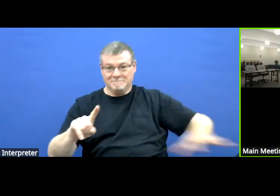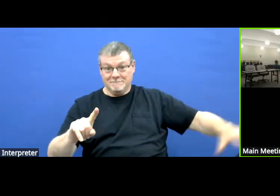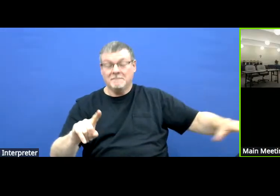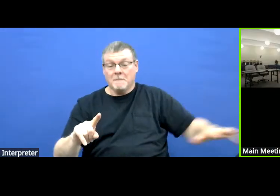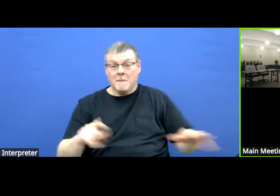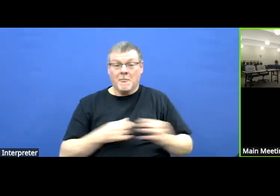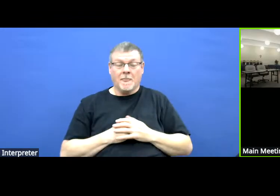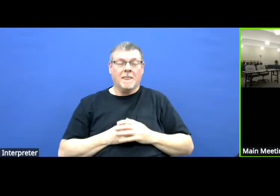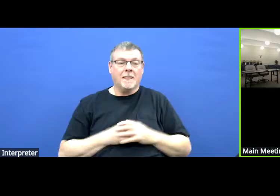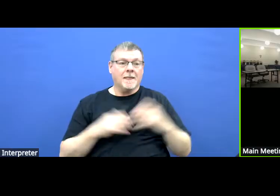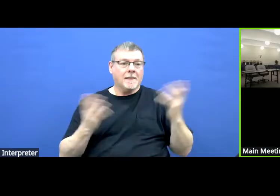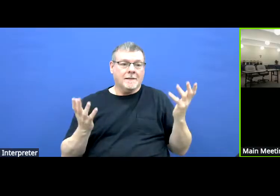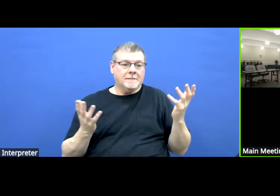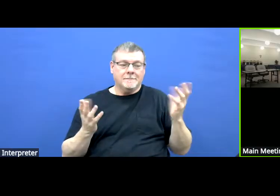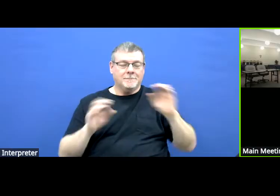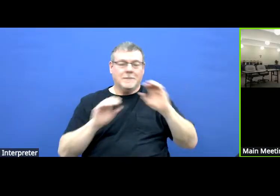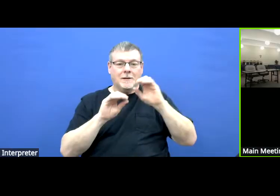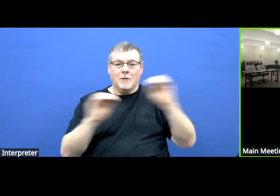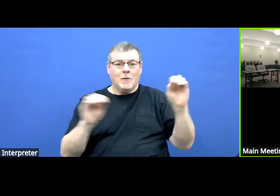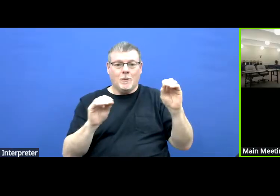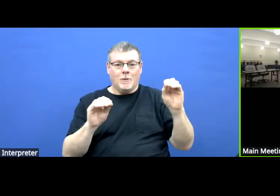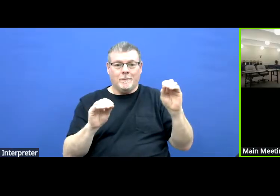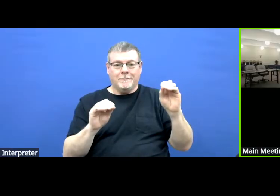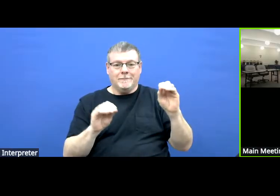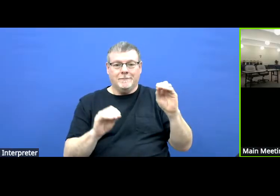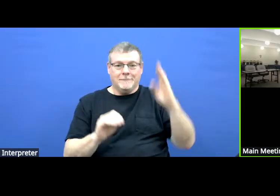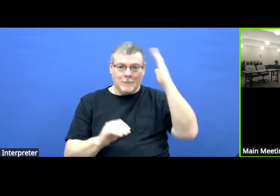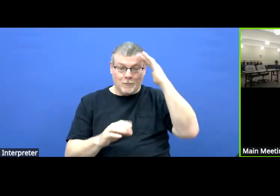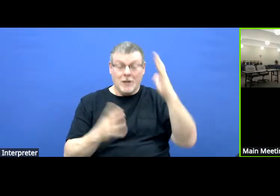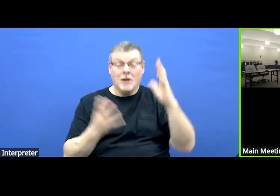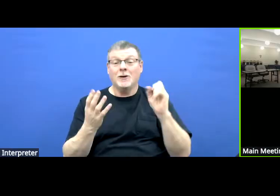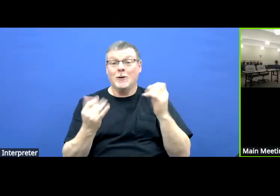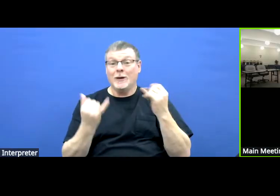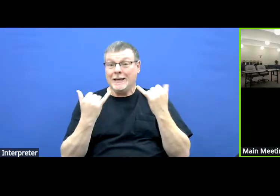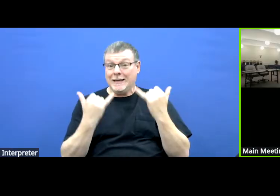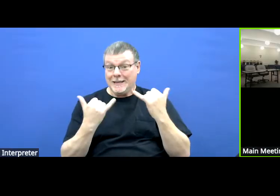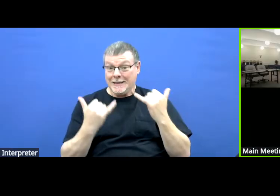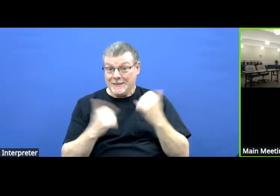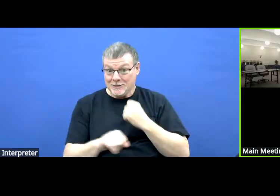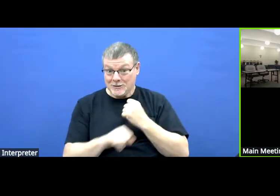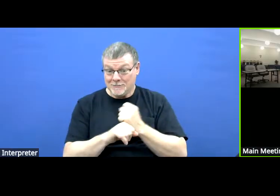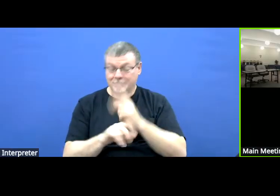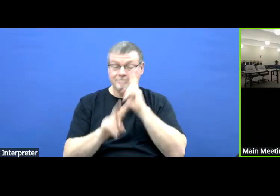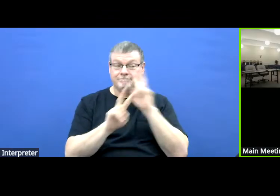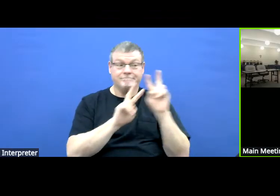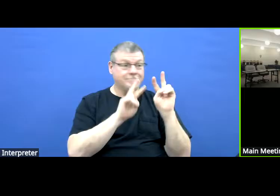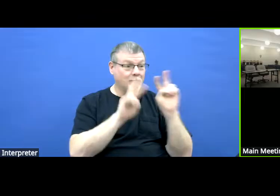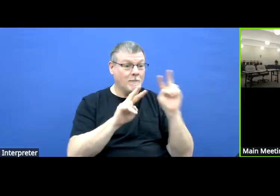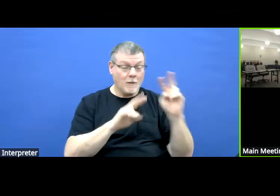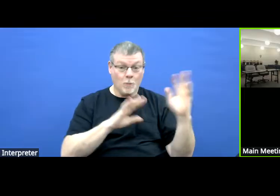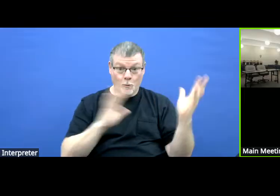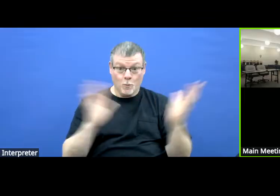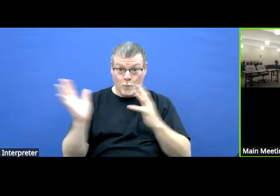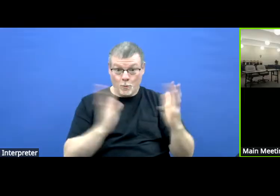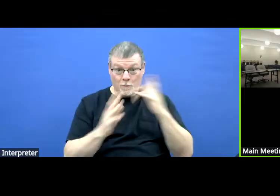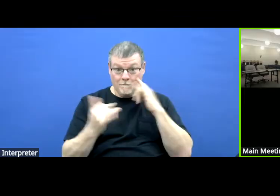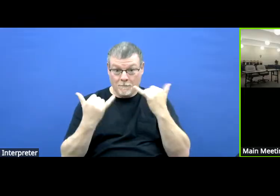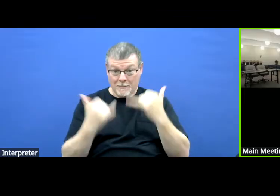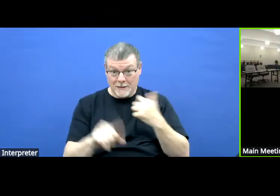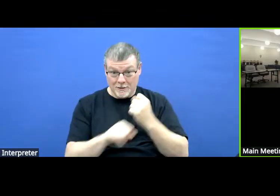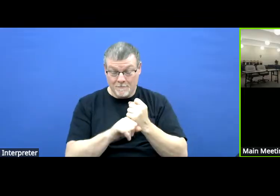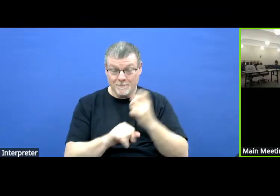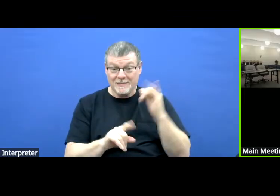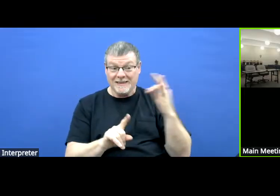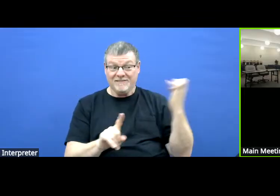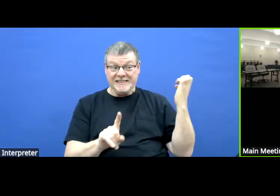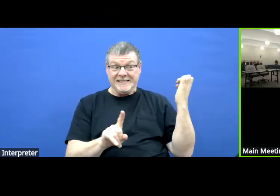and no one's worse for the wear. So what we will do is we'll keep an eye out on the winds this year, and if they happen to